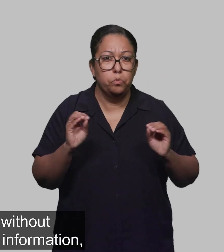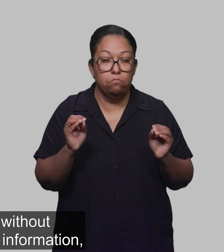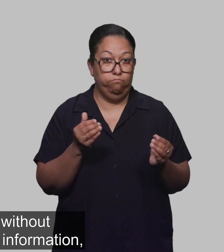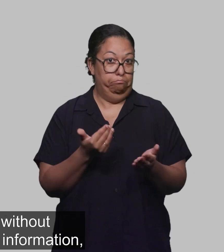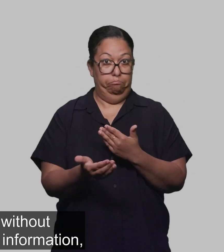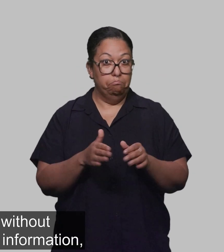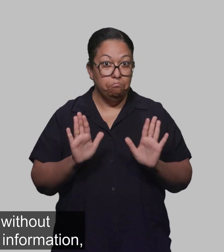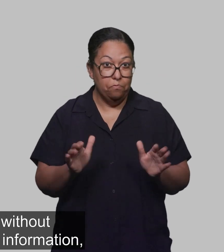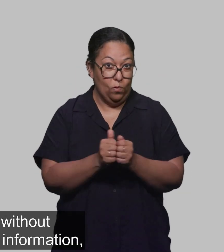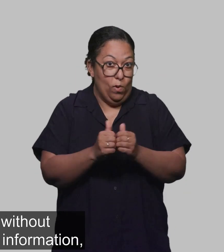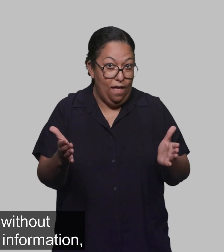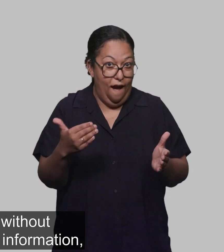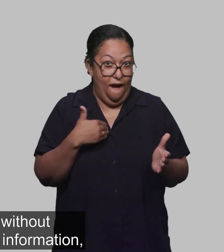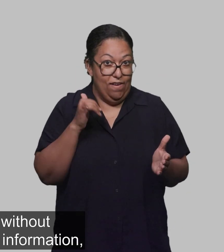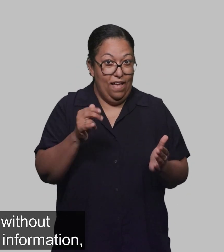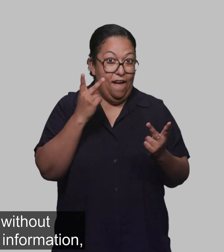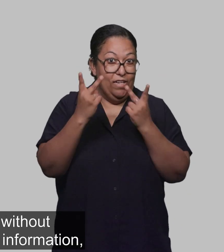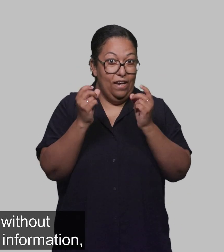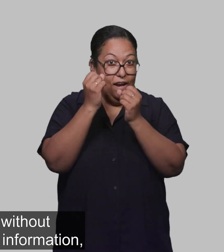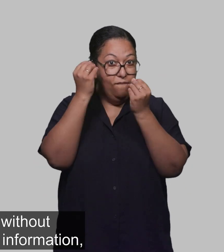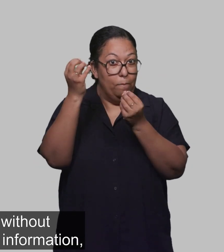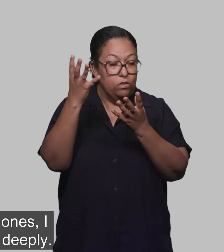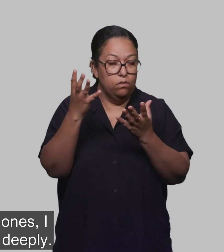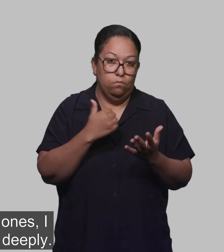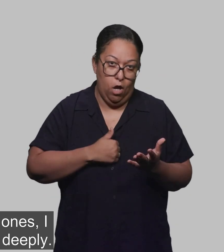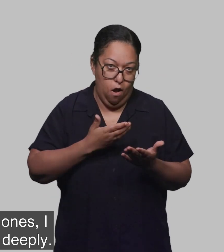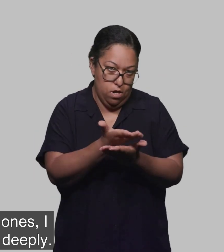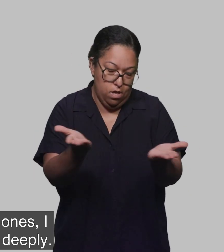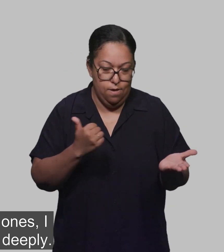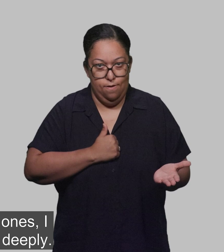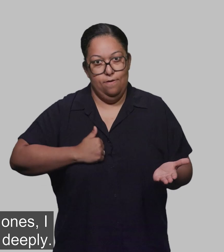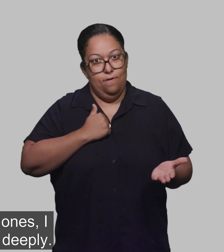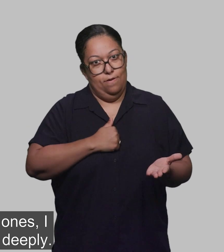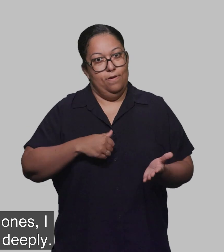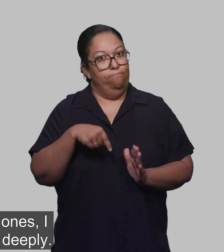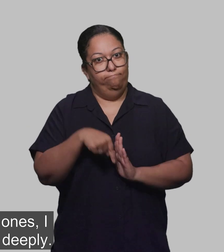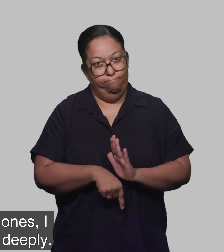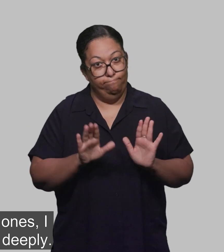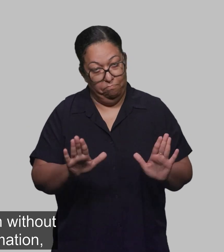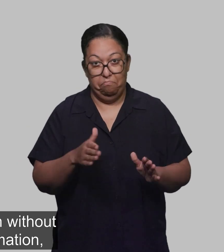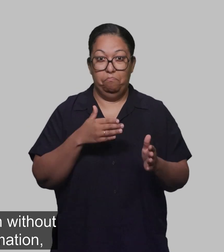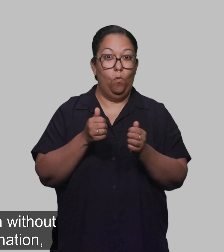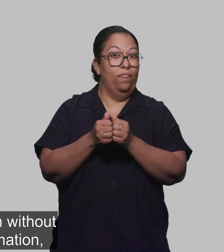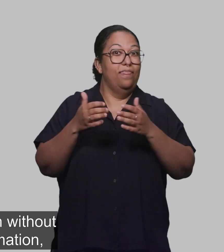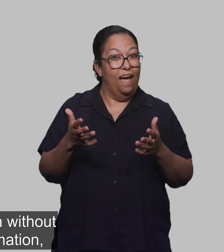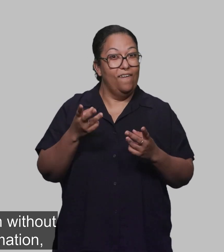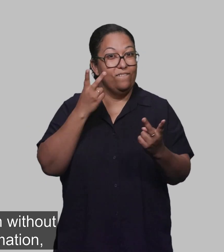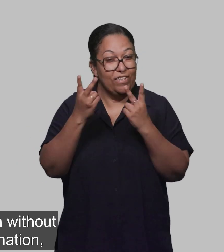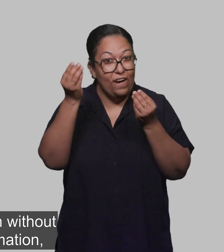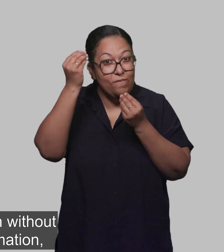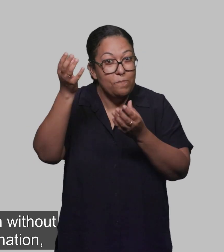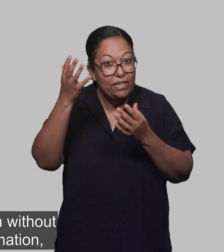But anyway, without having any visual information, sorry for the ones, I do apologize deeply. Anyway, even